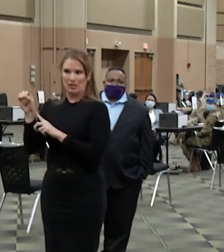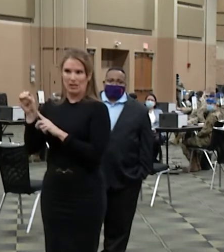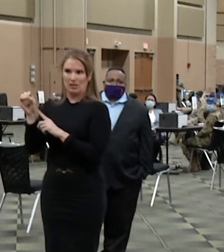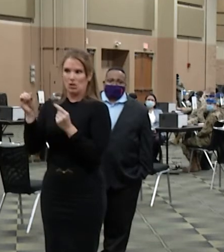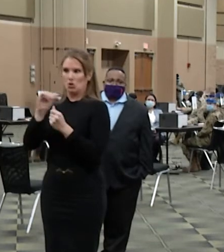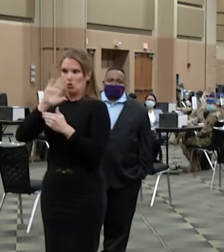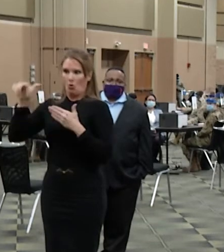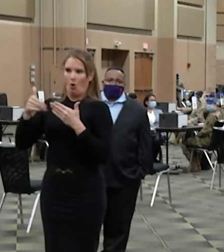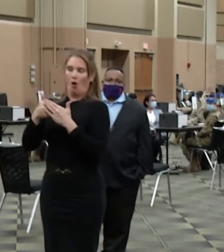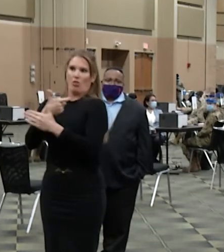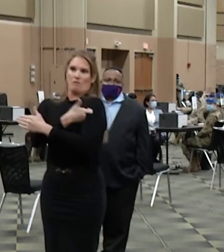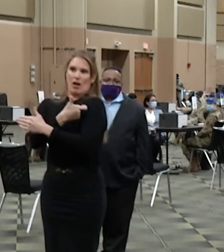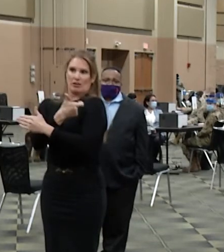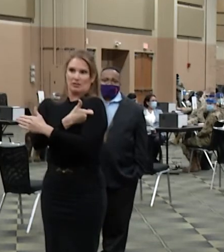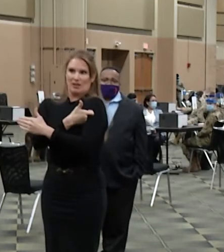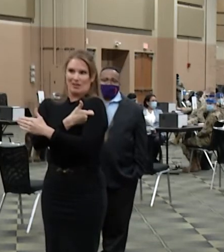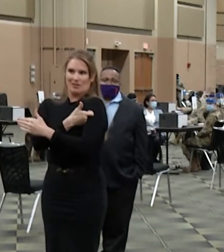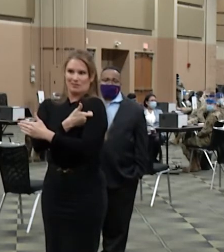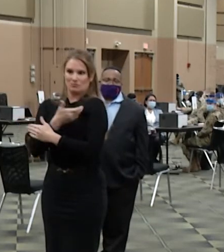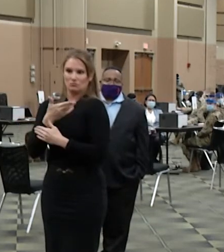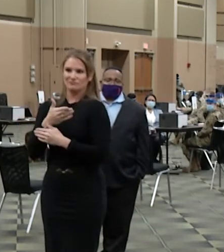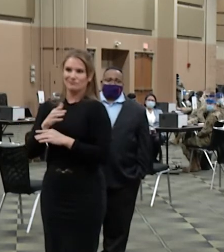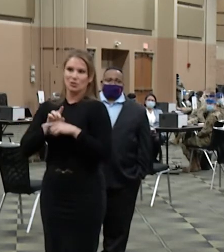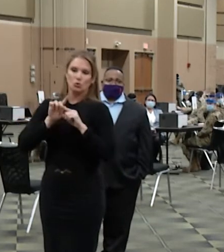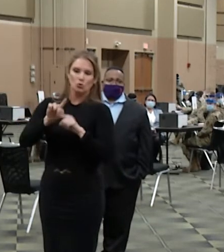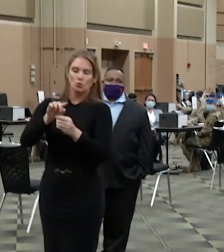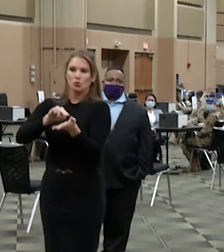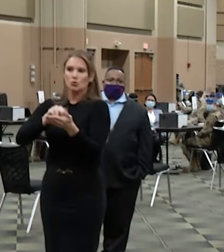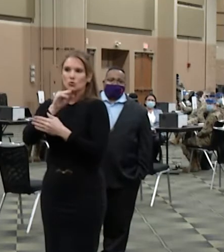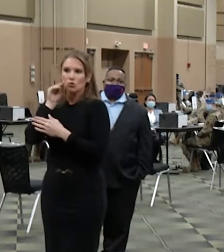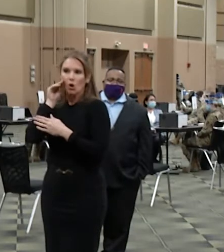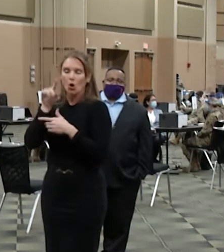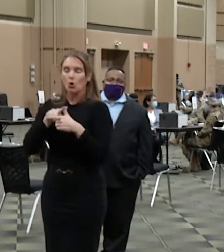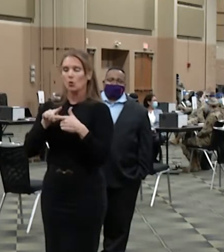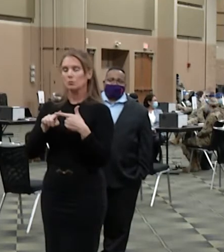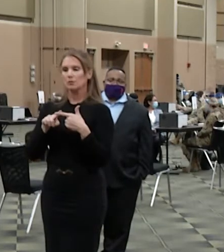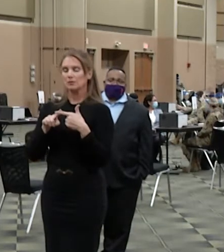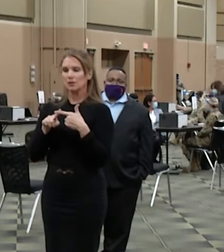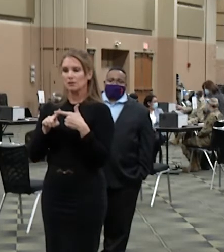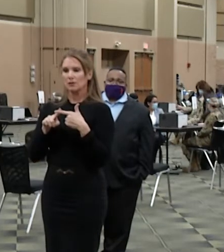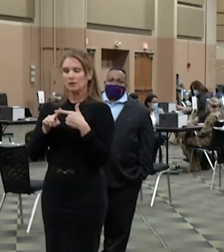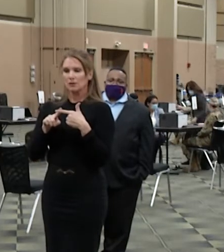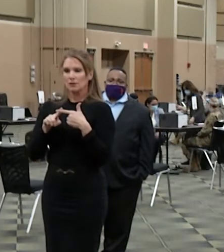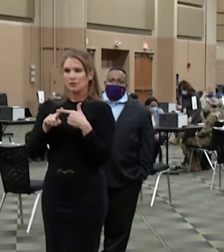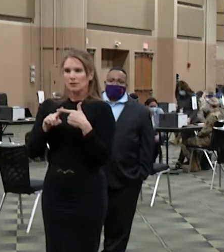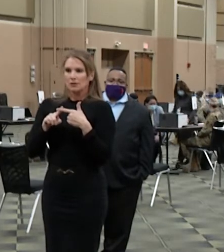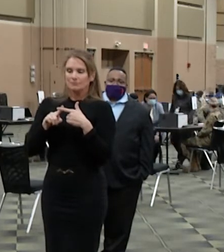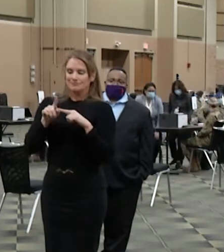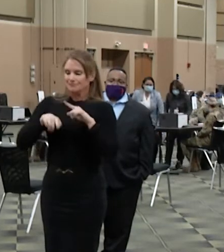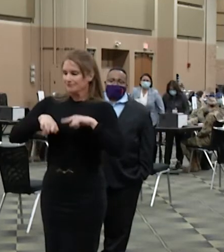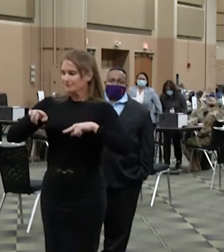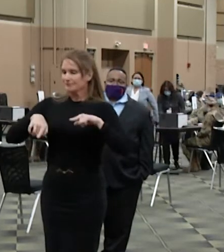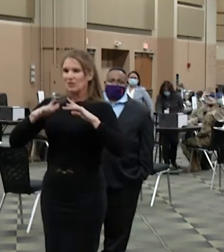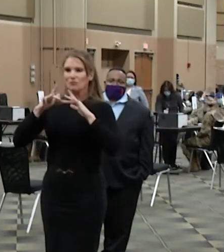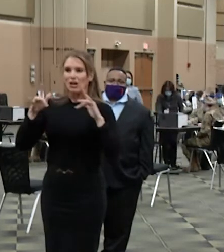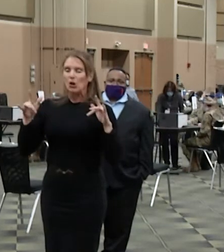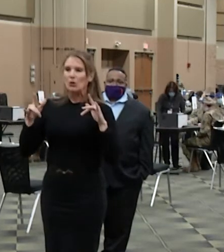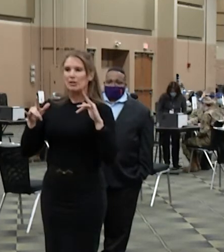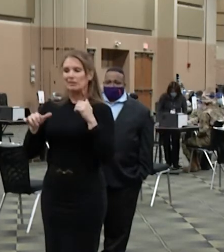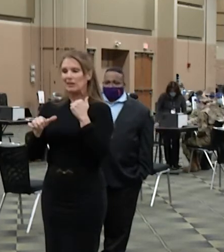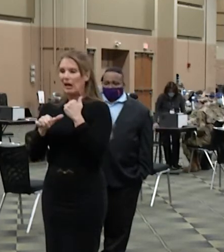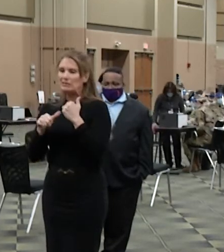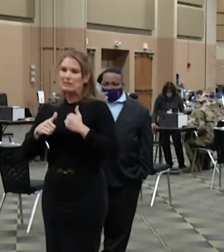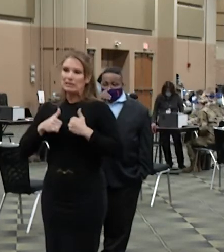all the vaccinating at our nursing homes, at our various assisted